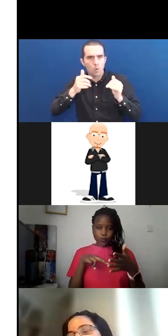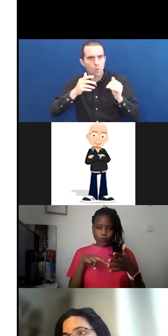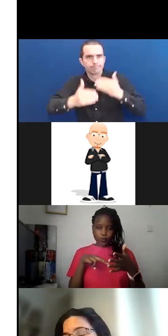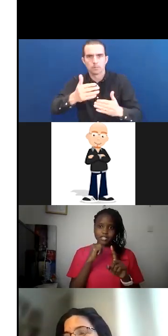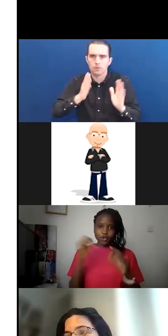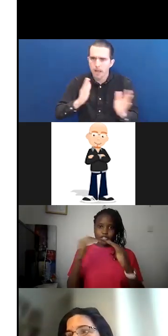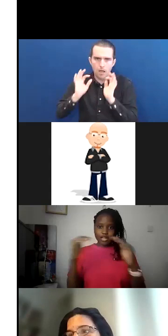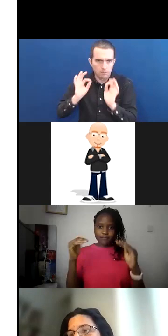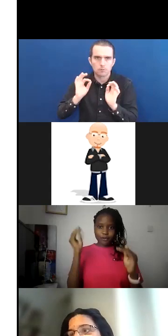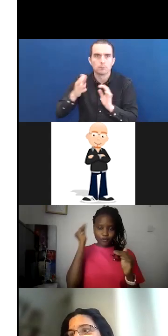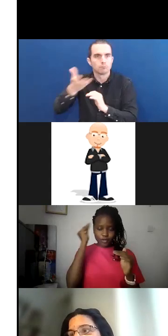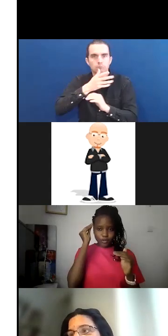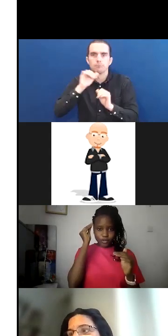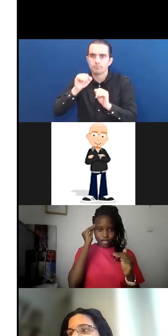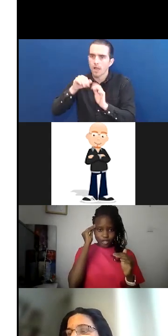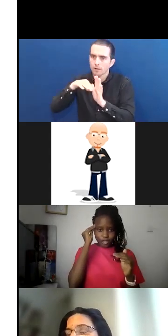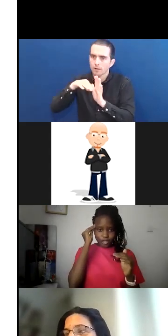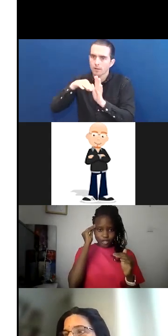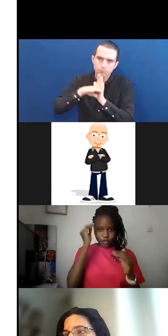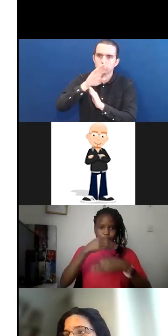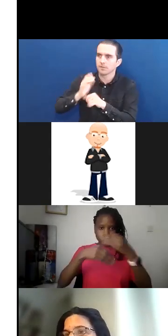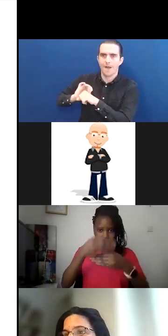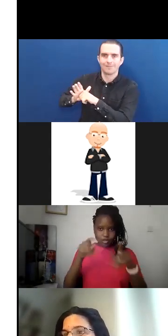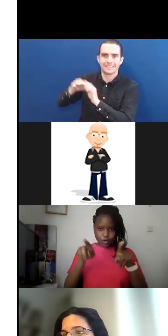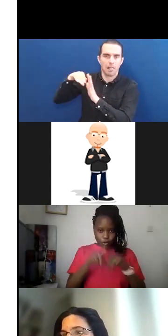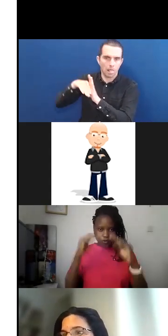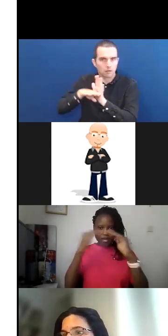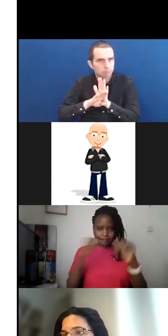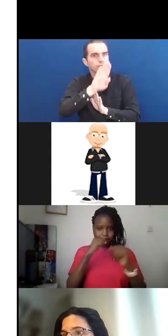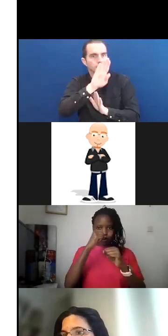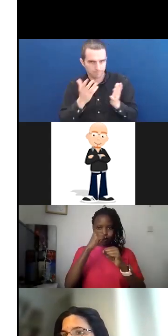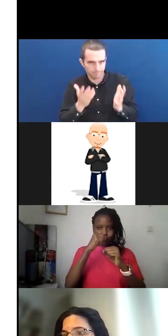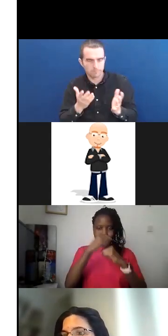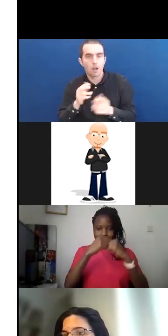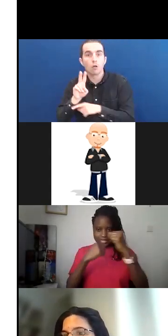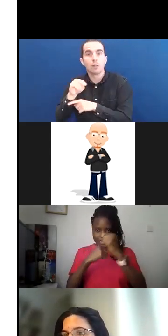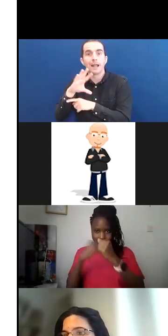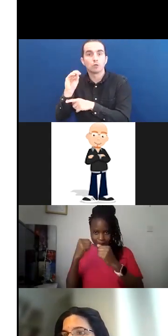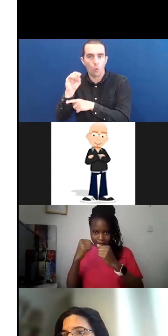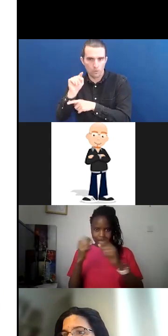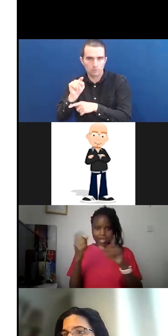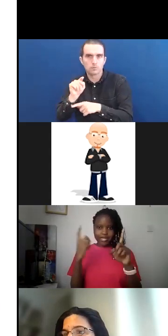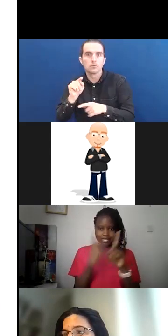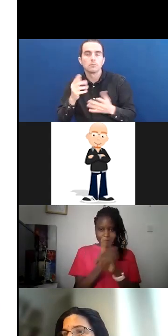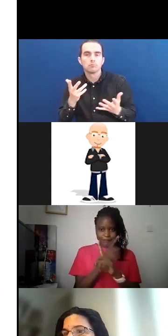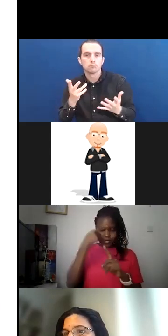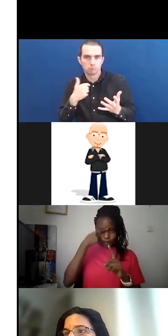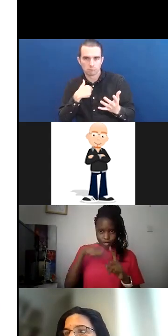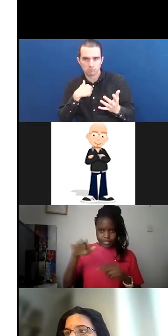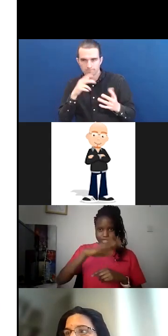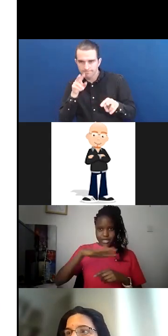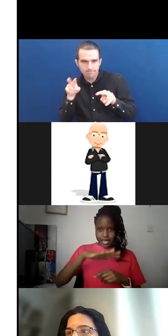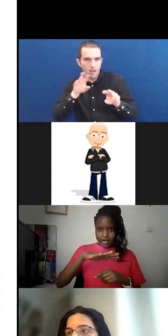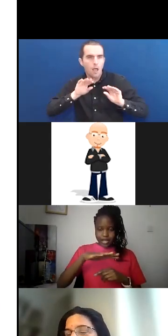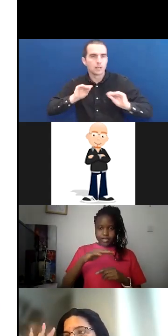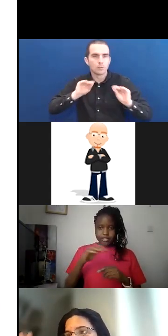level of the educational resource, but also at the level of the systems and the different policies in this area. So